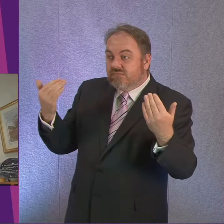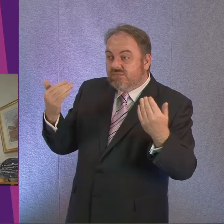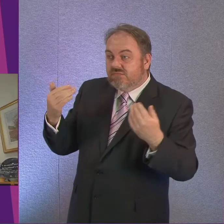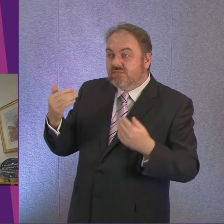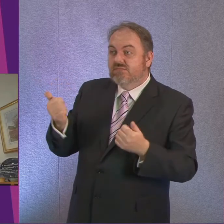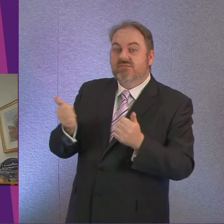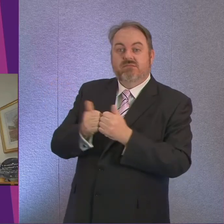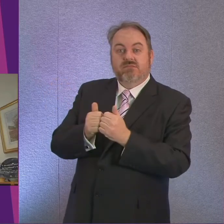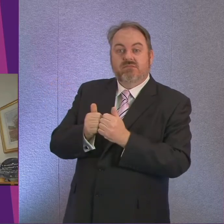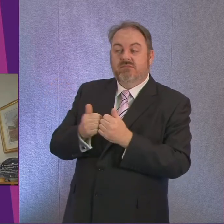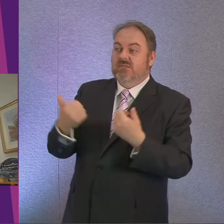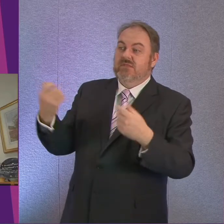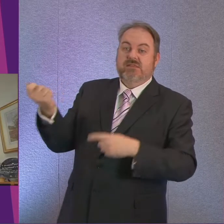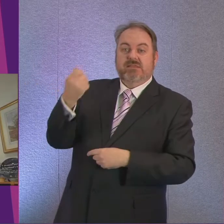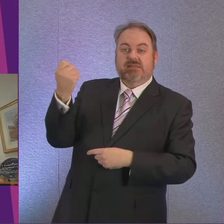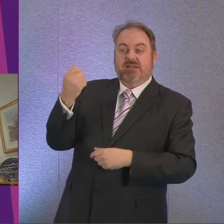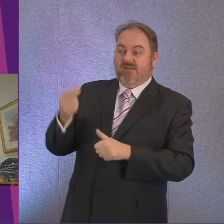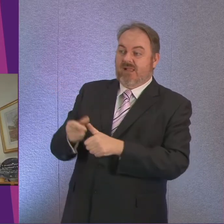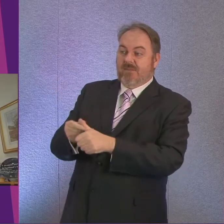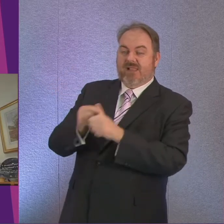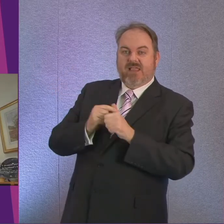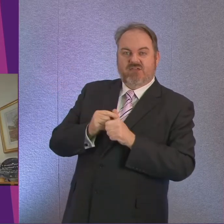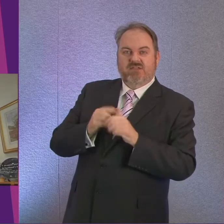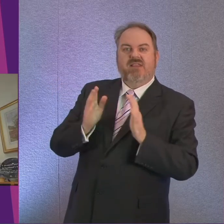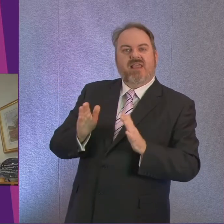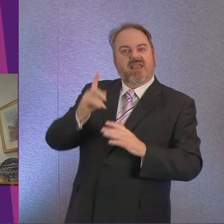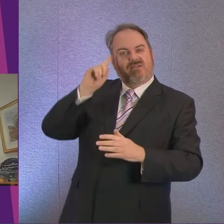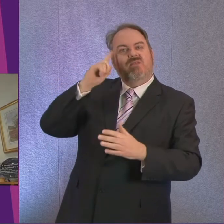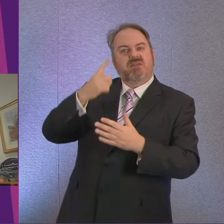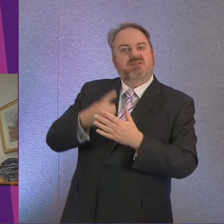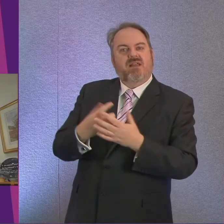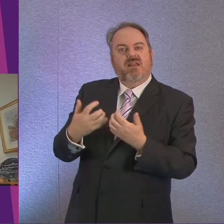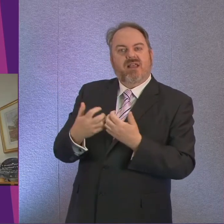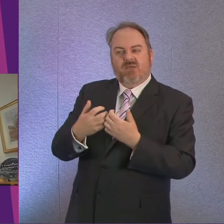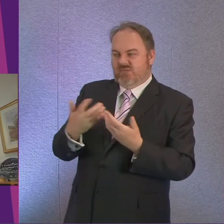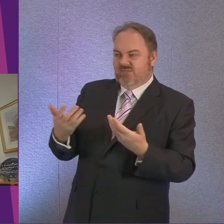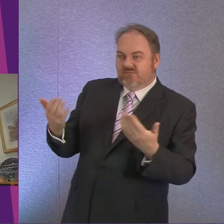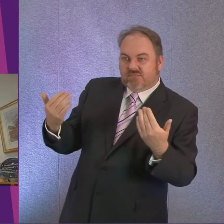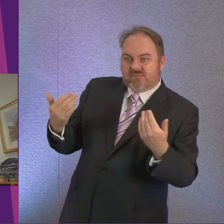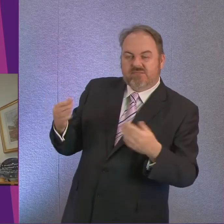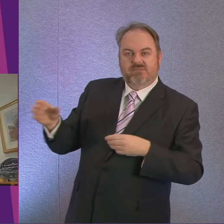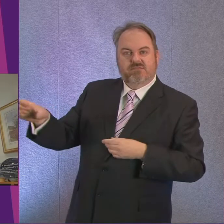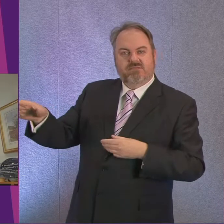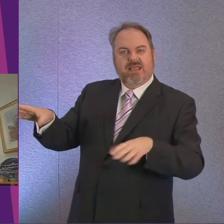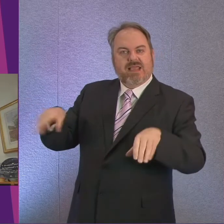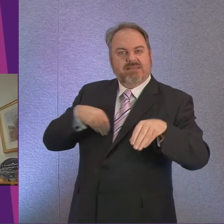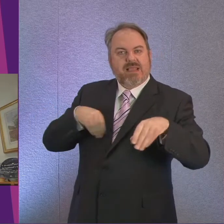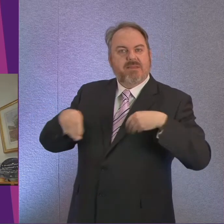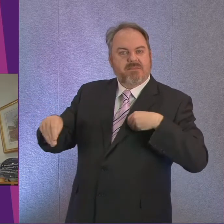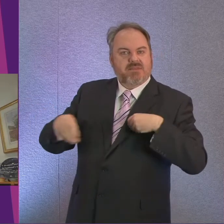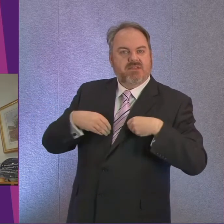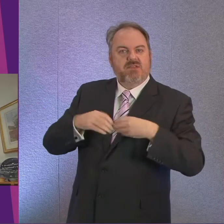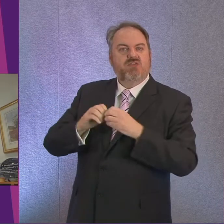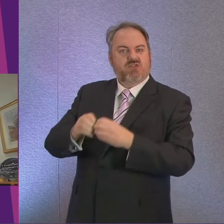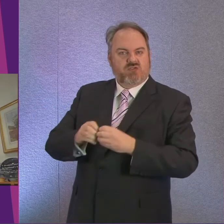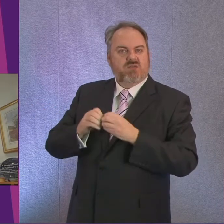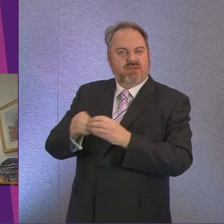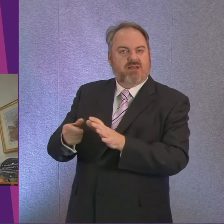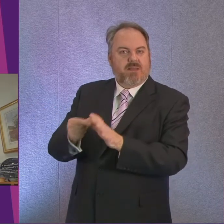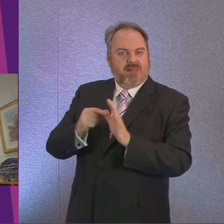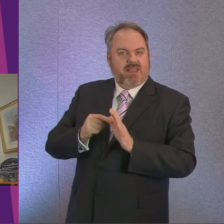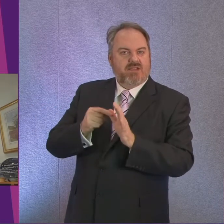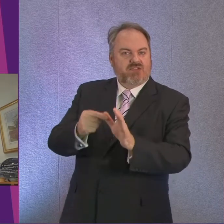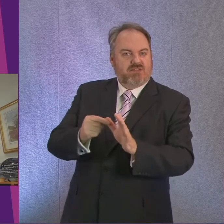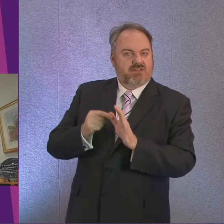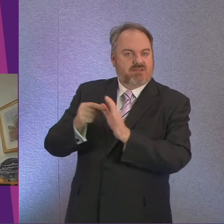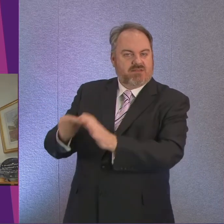young people achieve, but our universities remain absolutely committed to the widening access agenda in which they have made significant progress and